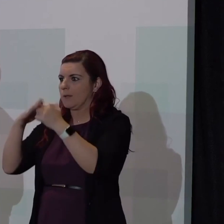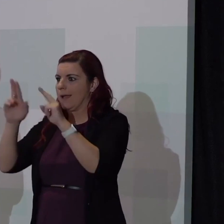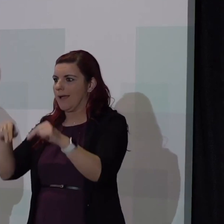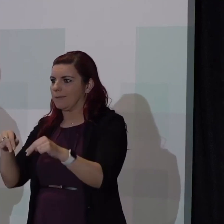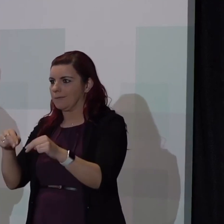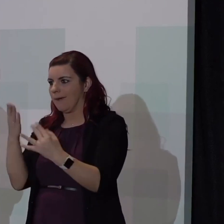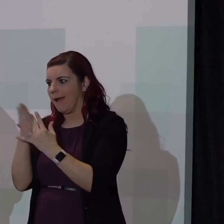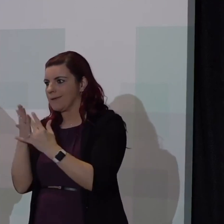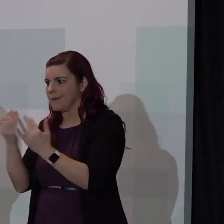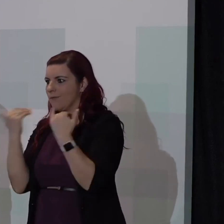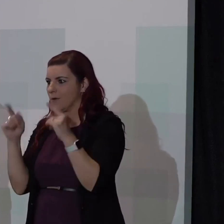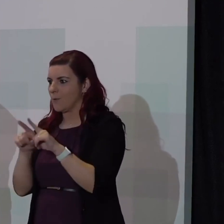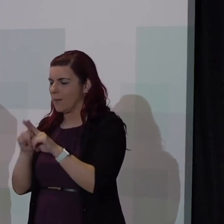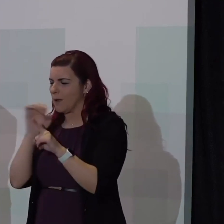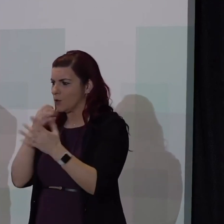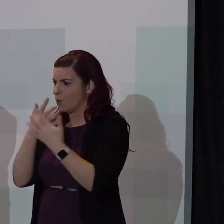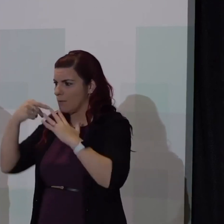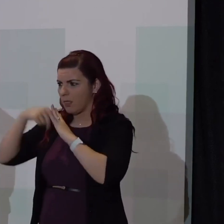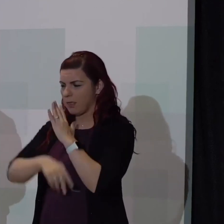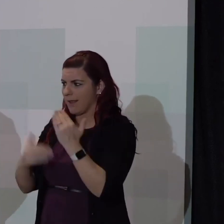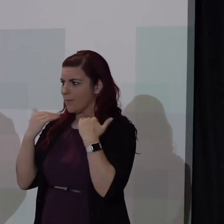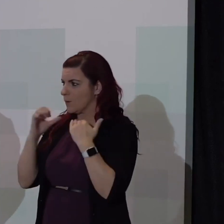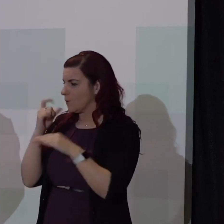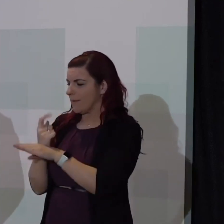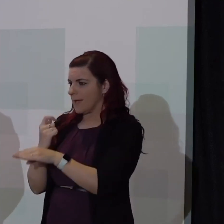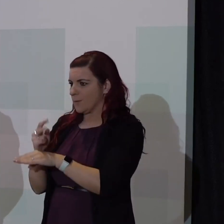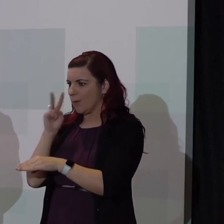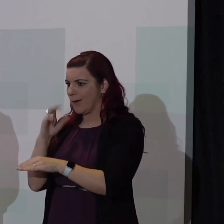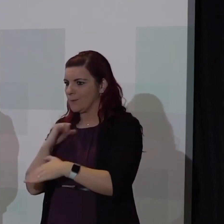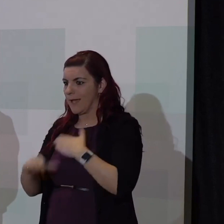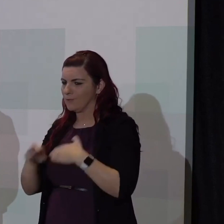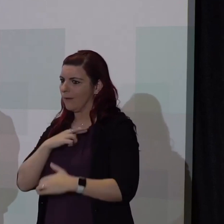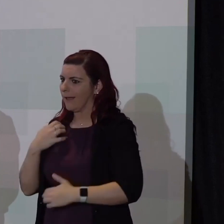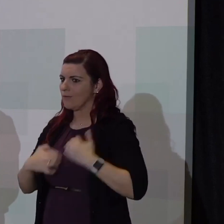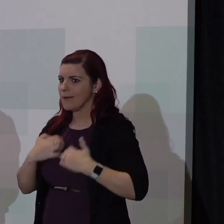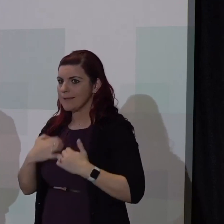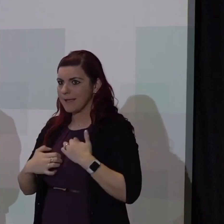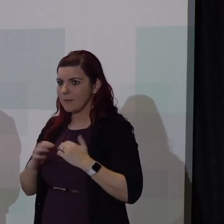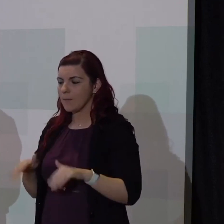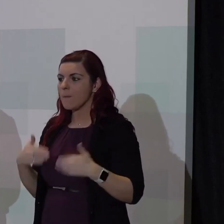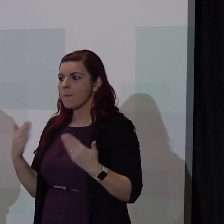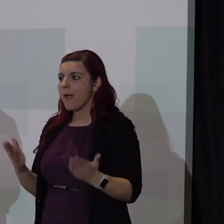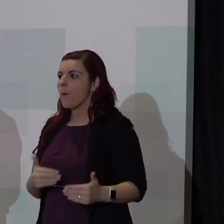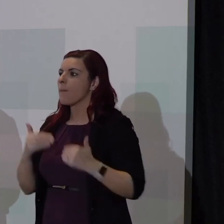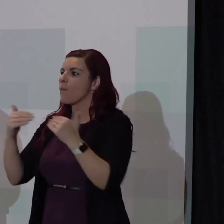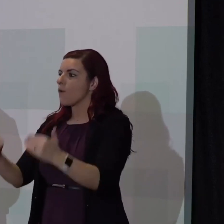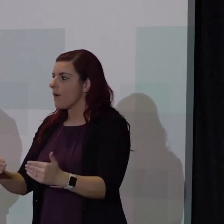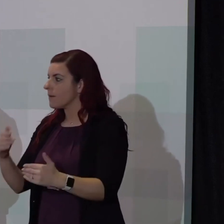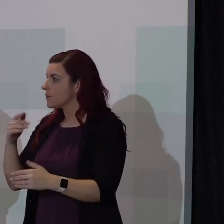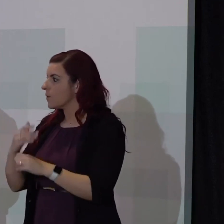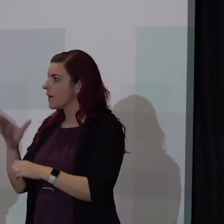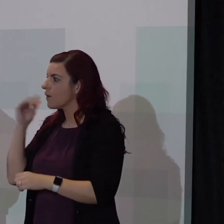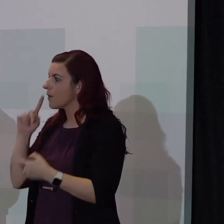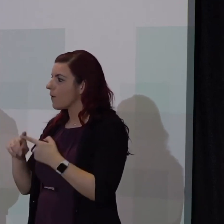information there that you'll have the time to look at afterwards, and it is fascinating. Now we're going to move on to hearing from